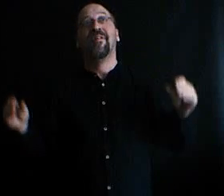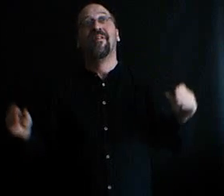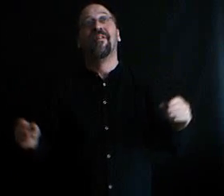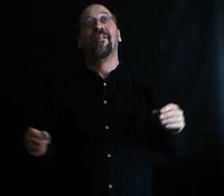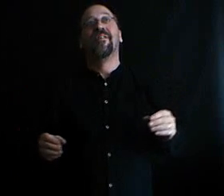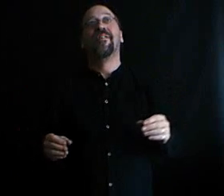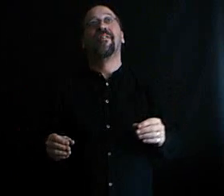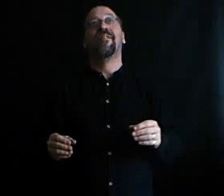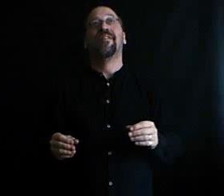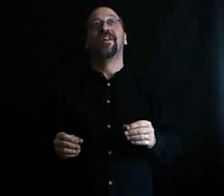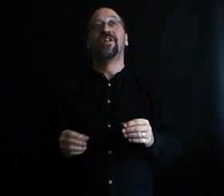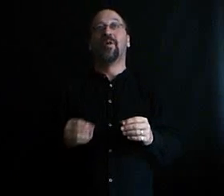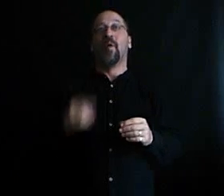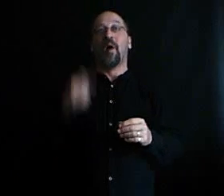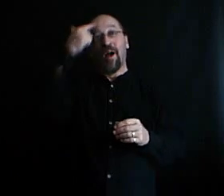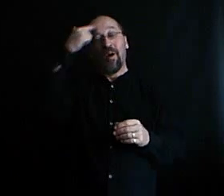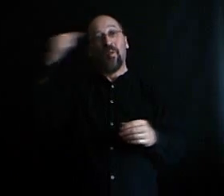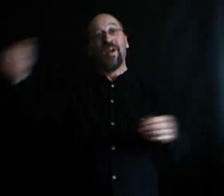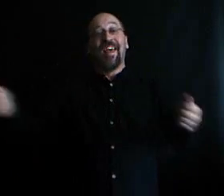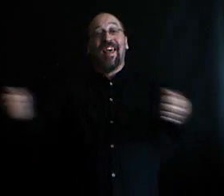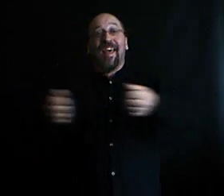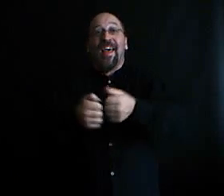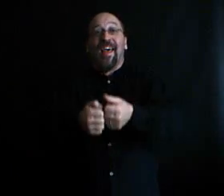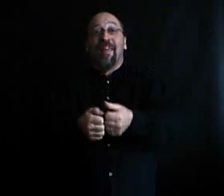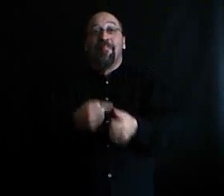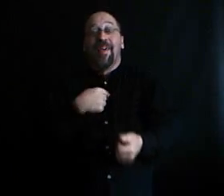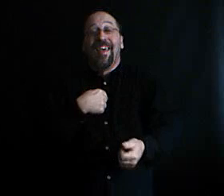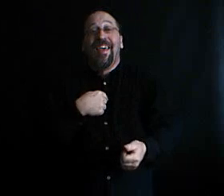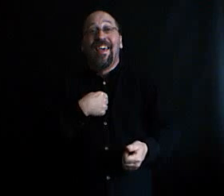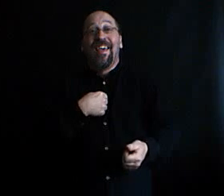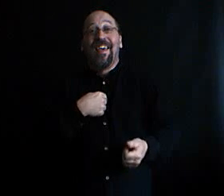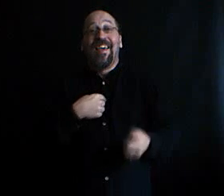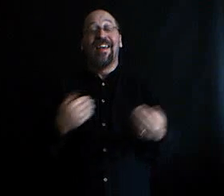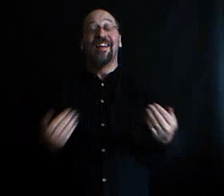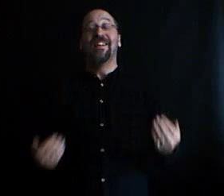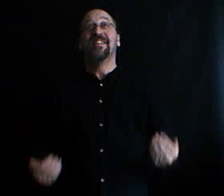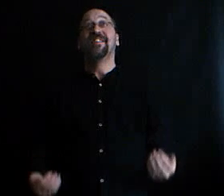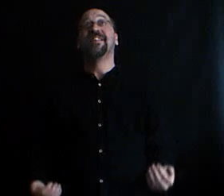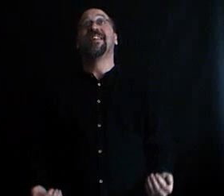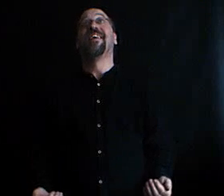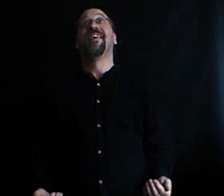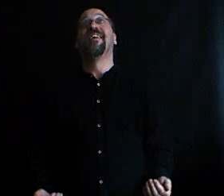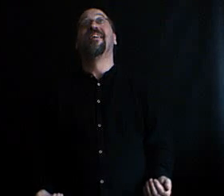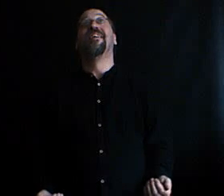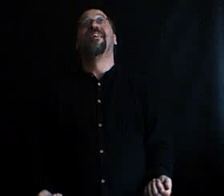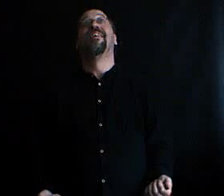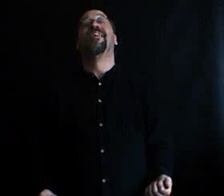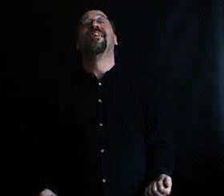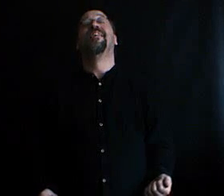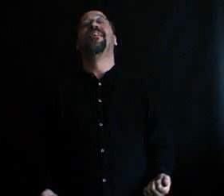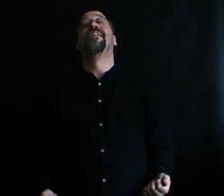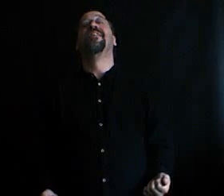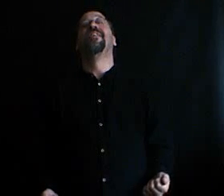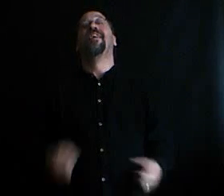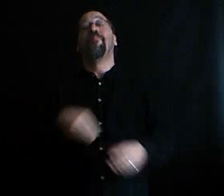cause you are with me still. In